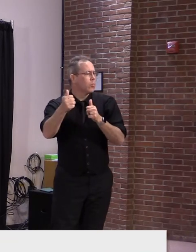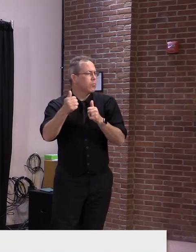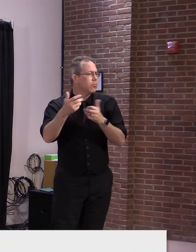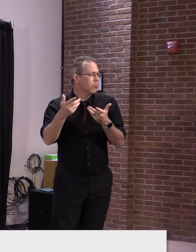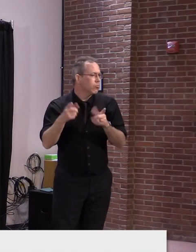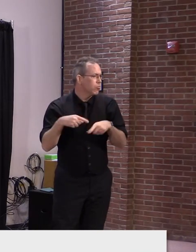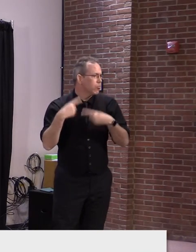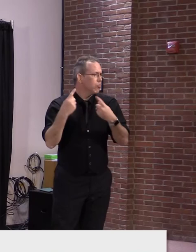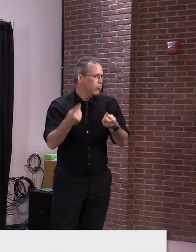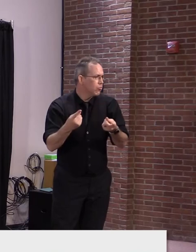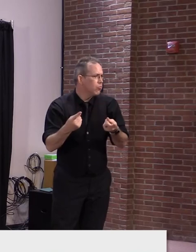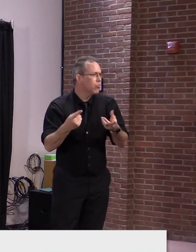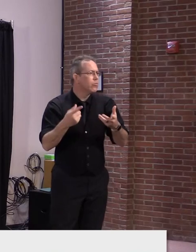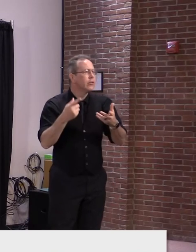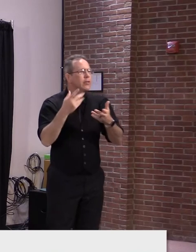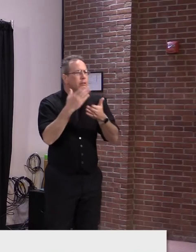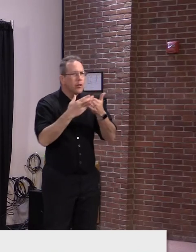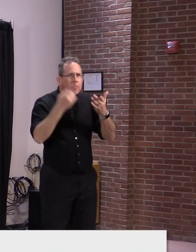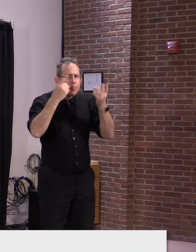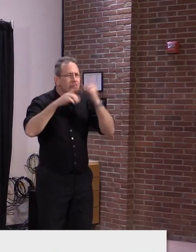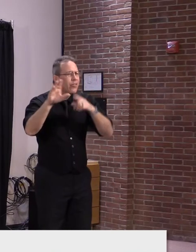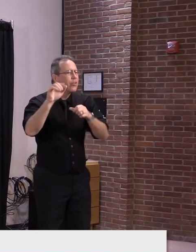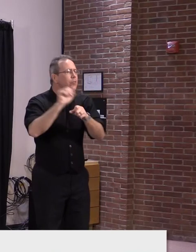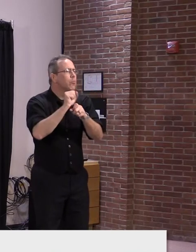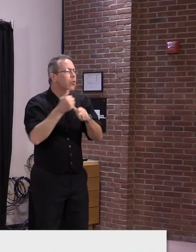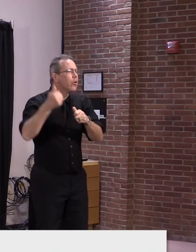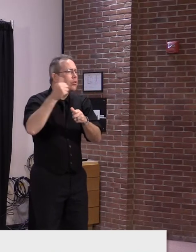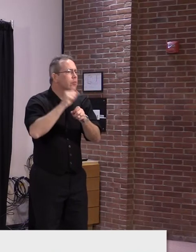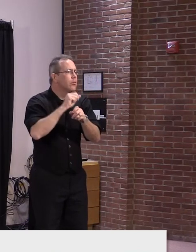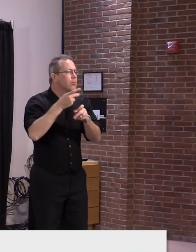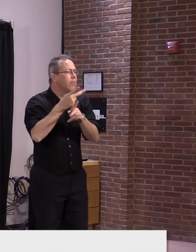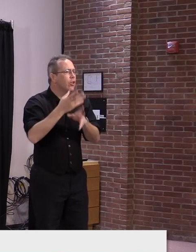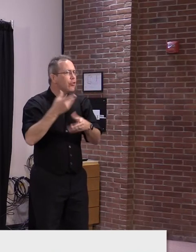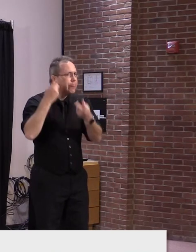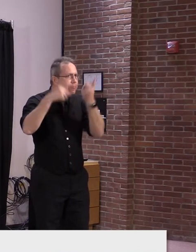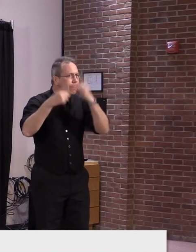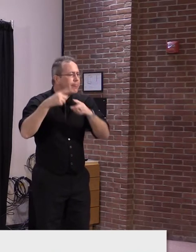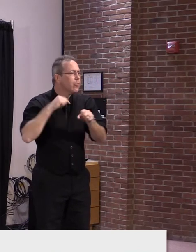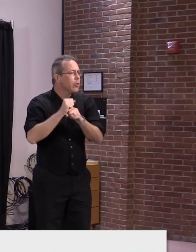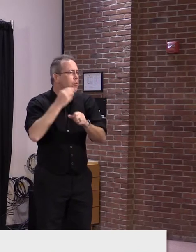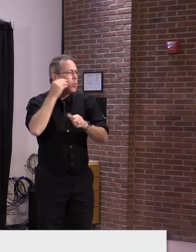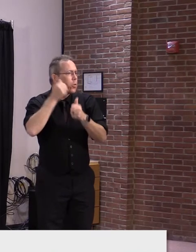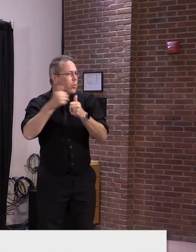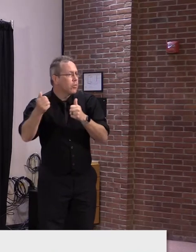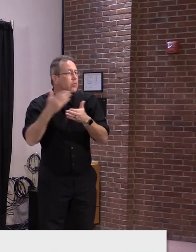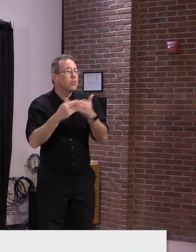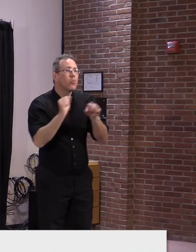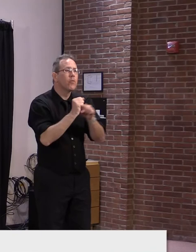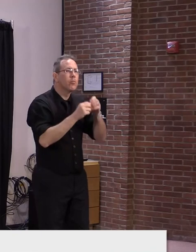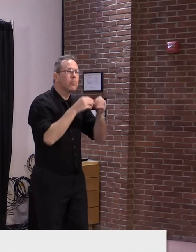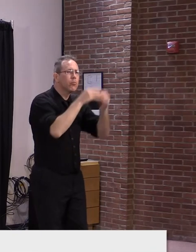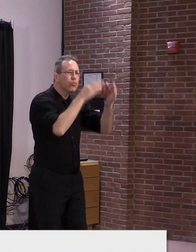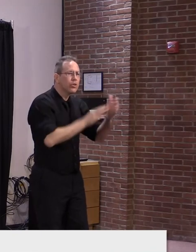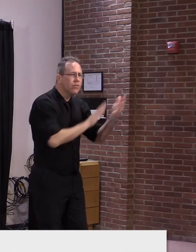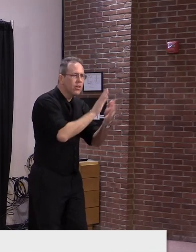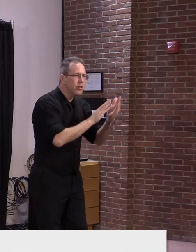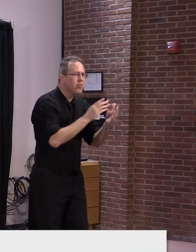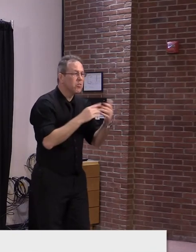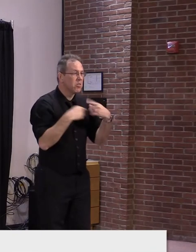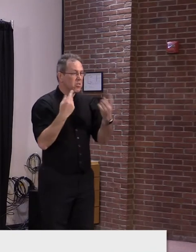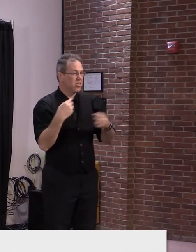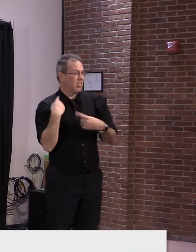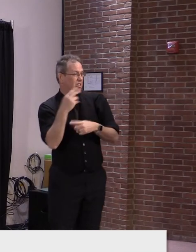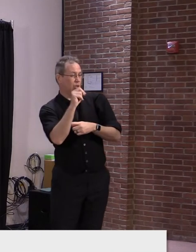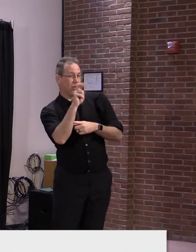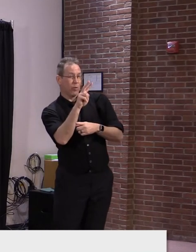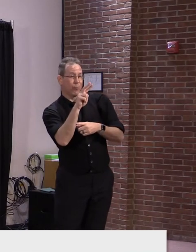with their supervisors and signed and authorized back in November. The past